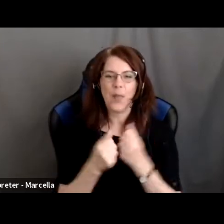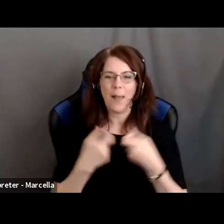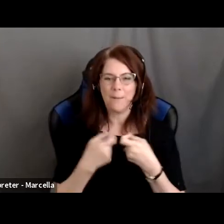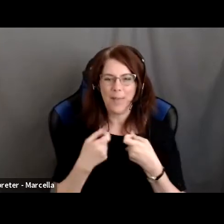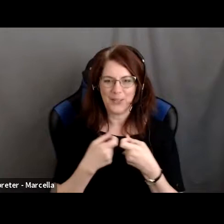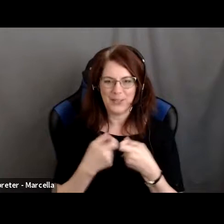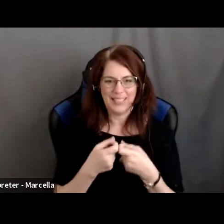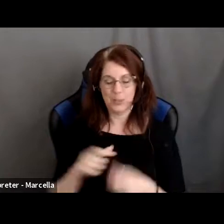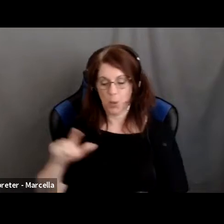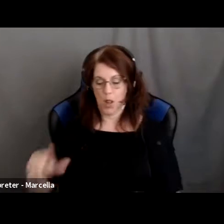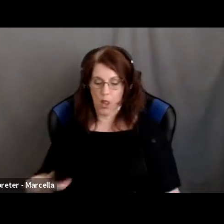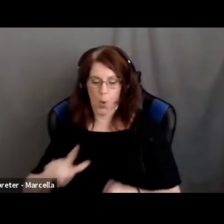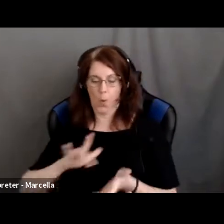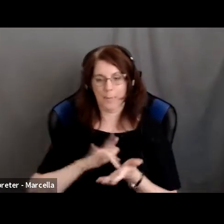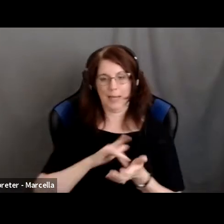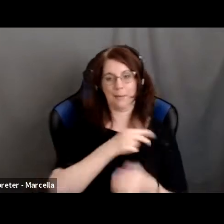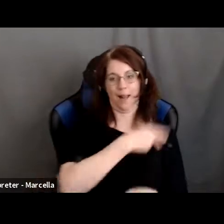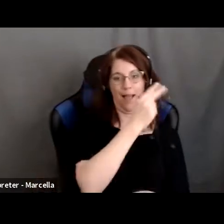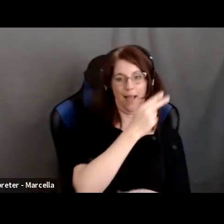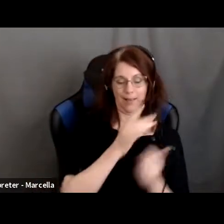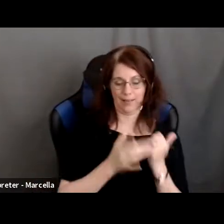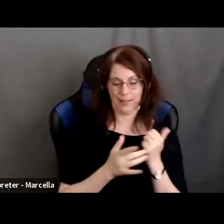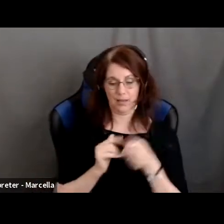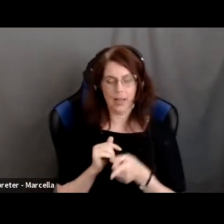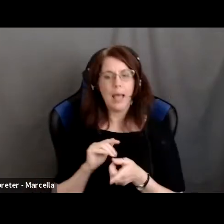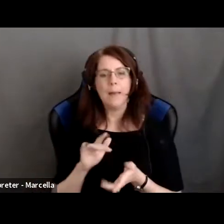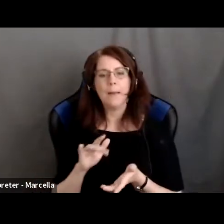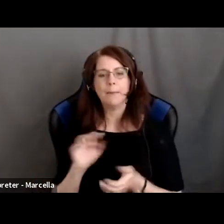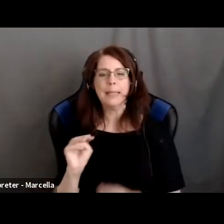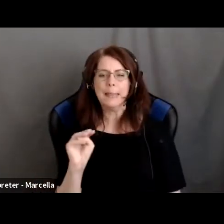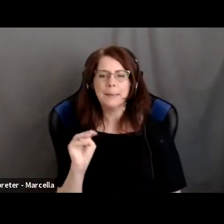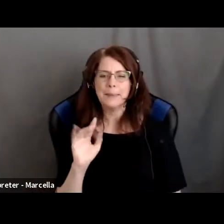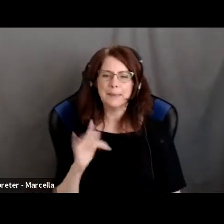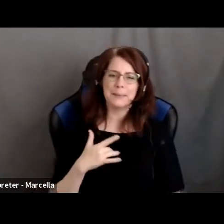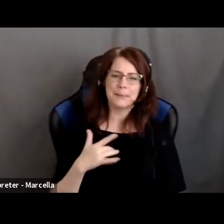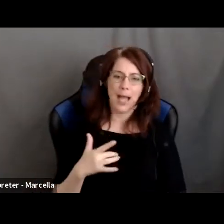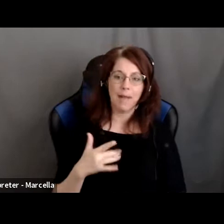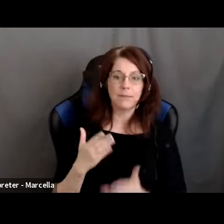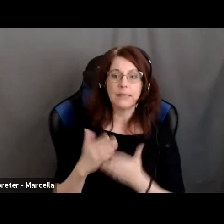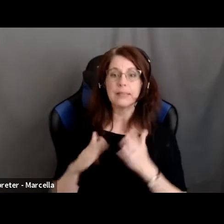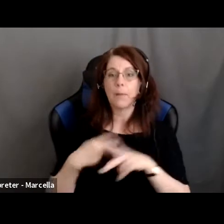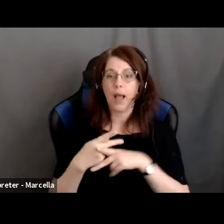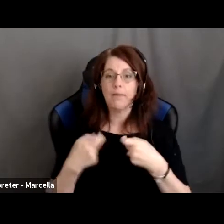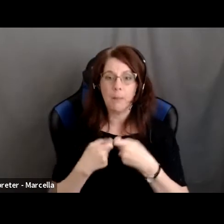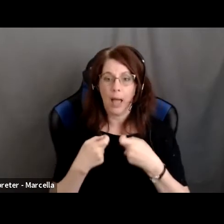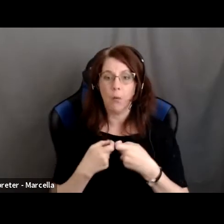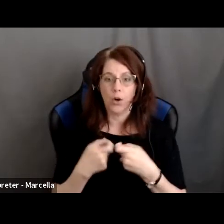at low, medium, and high tech solutions, when we get to medium tech, that's when usually there's a power source that's needed.